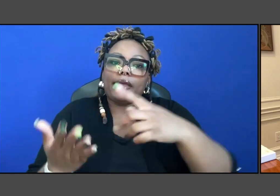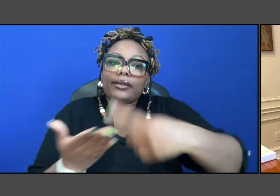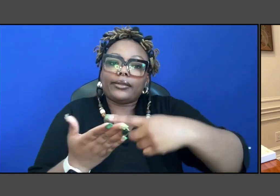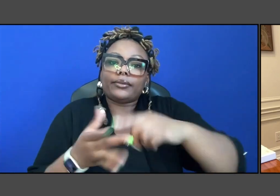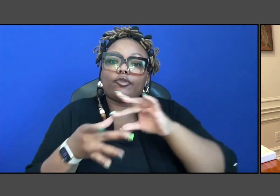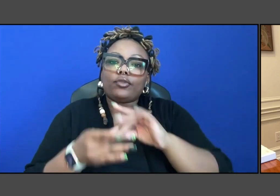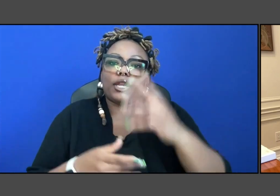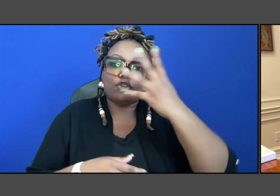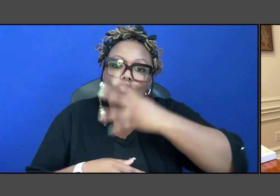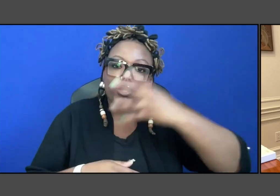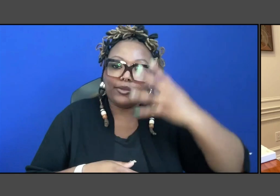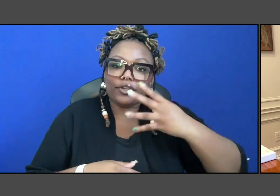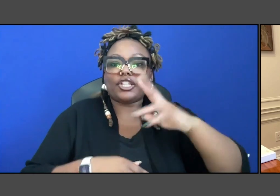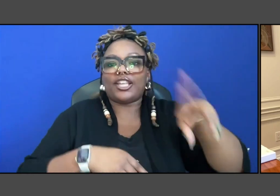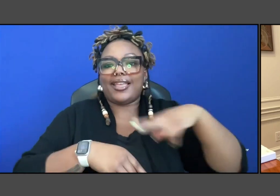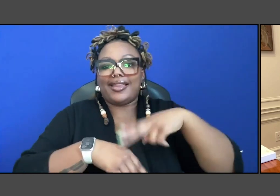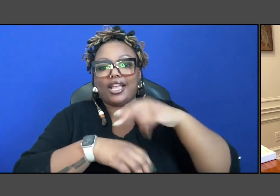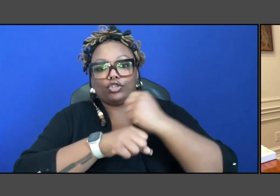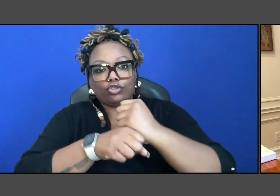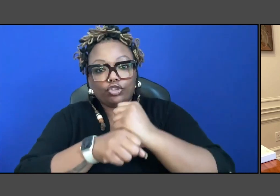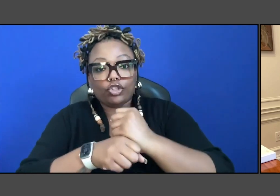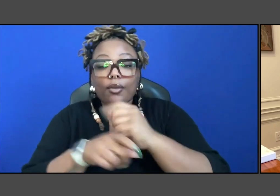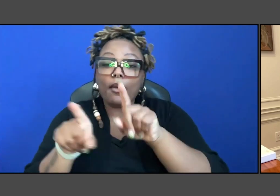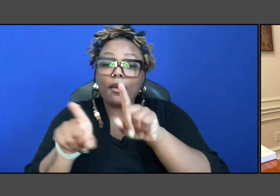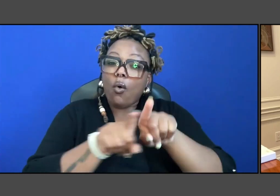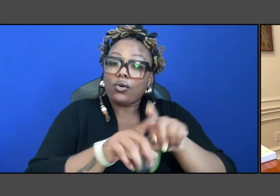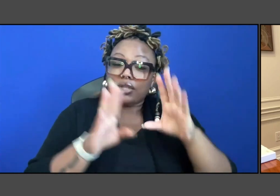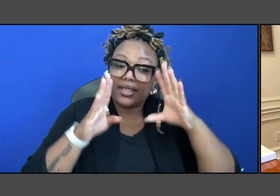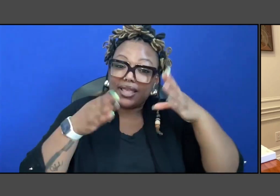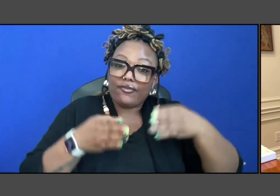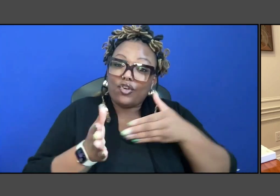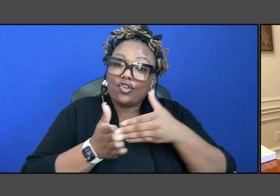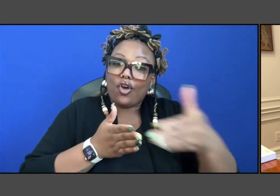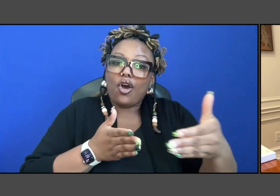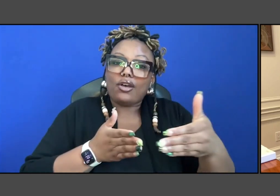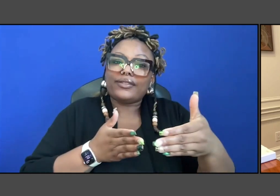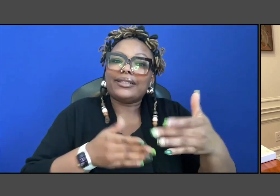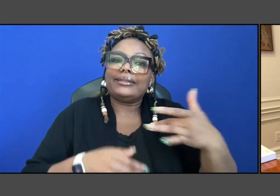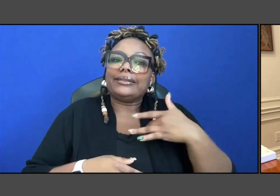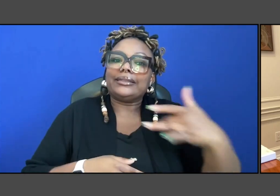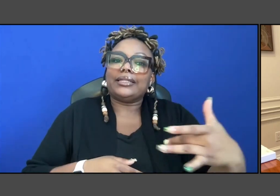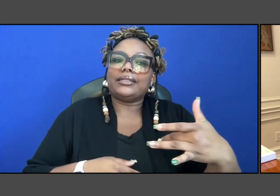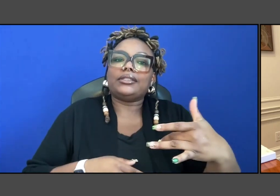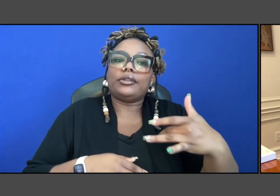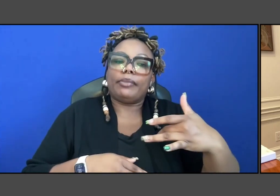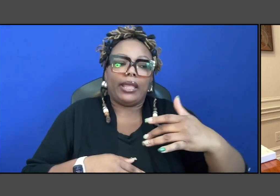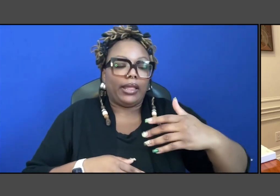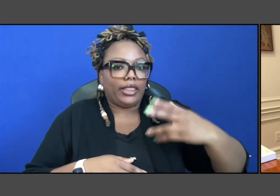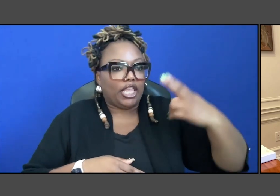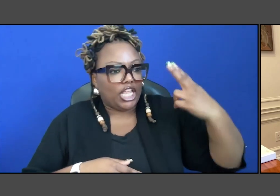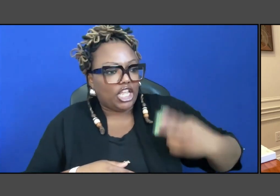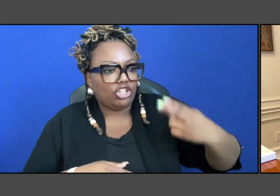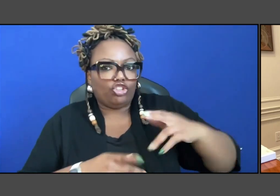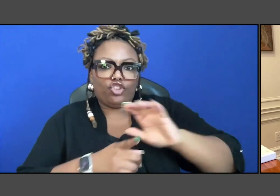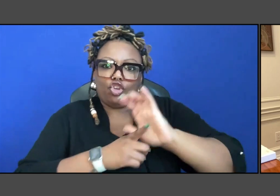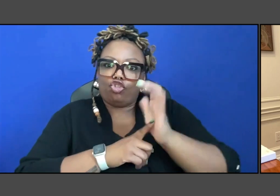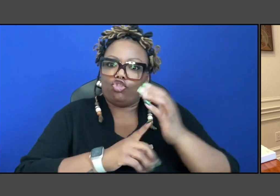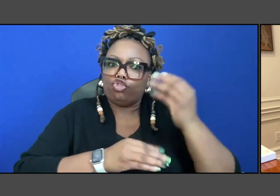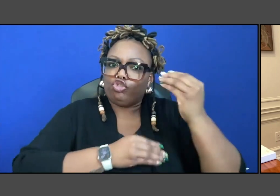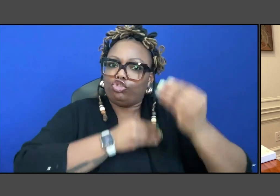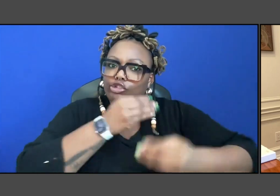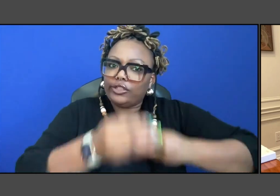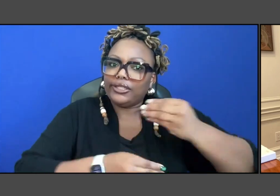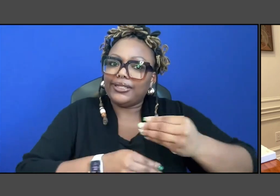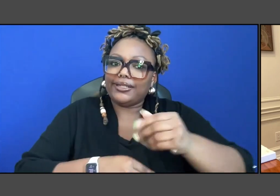national security, and yet that focus too often elides the essential histories and cultural traditions preserved and